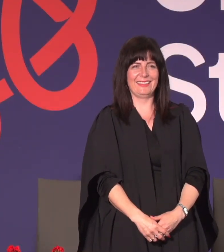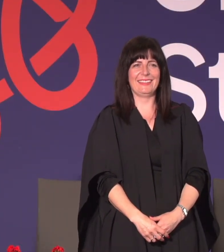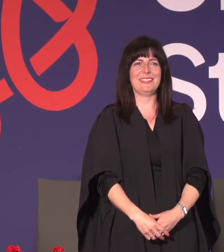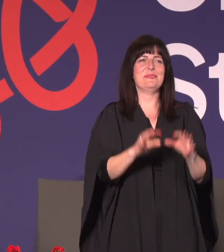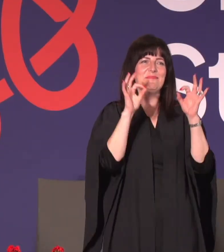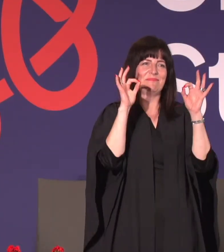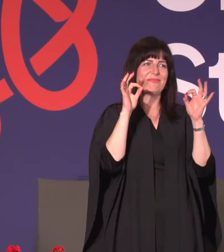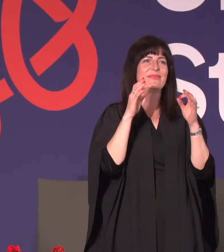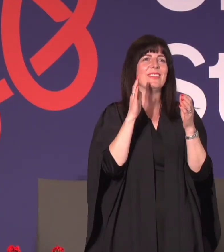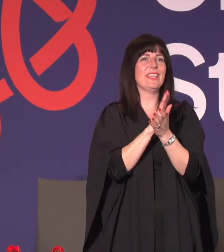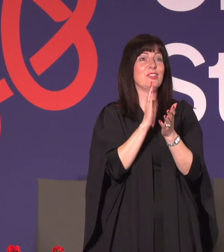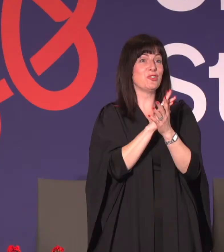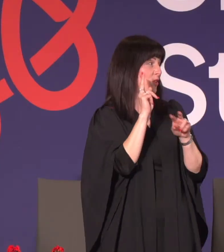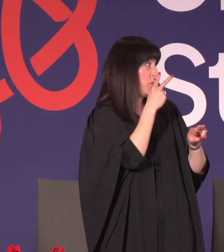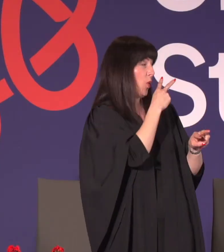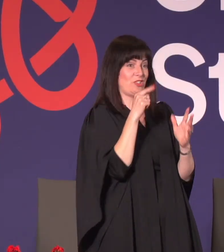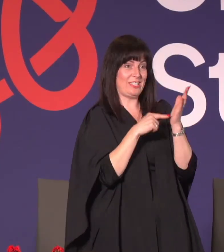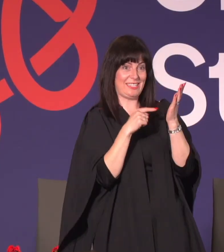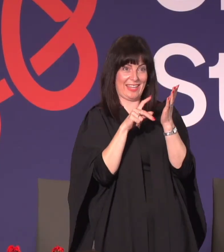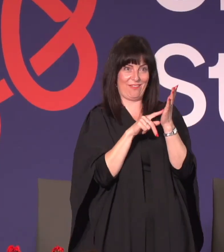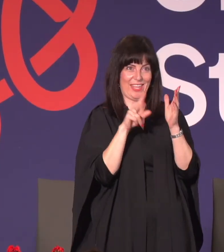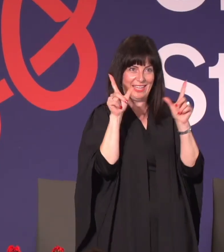Also enjoying when you spot yourself on the screen.